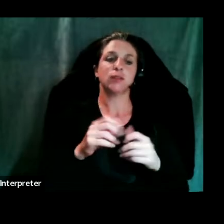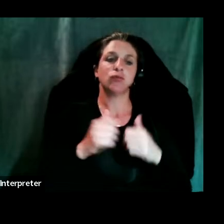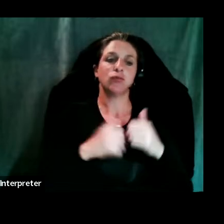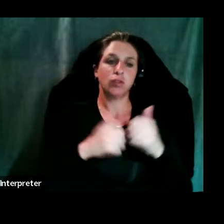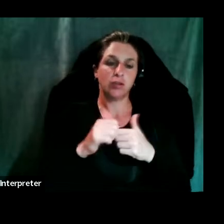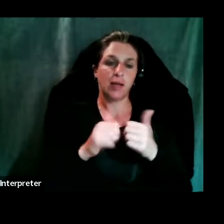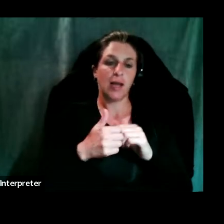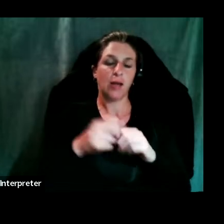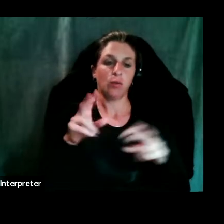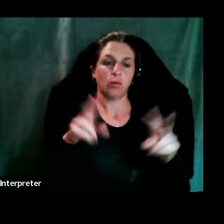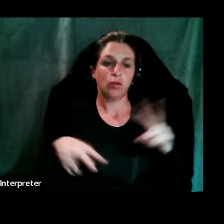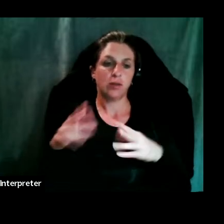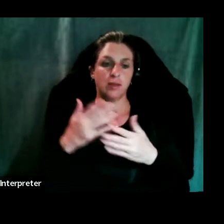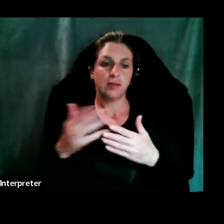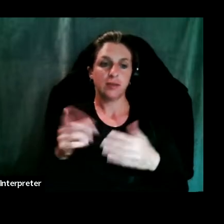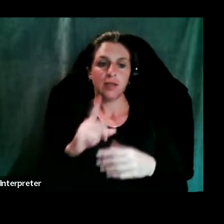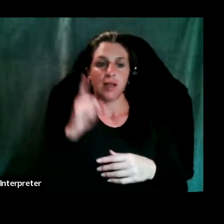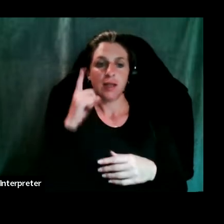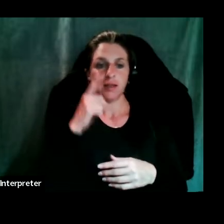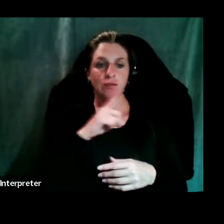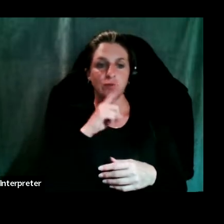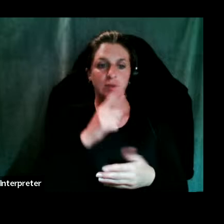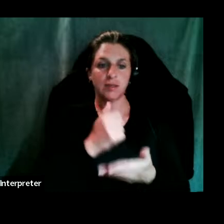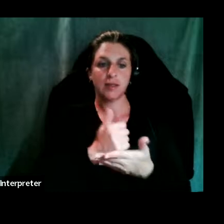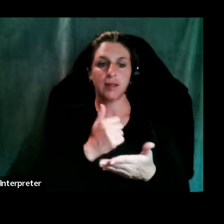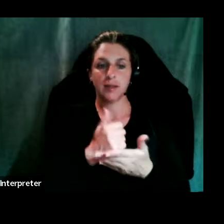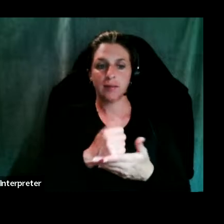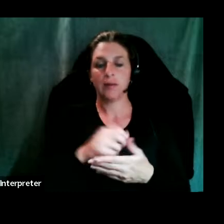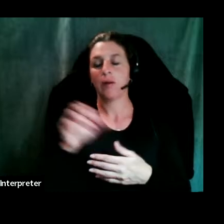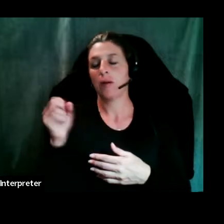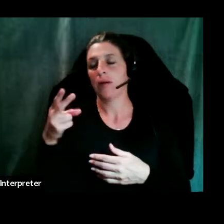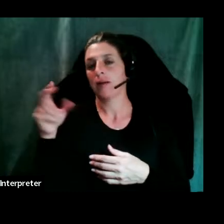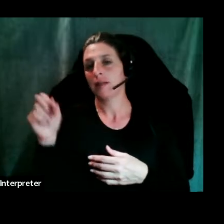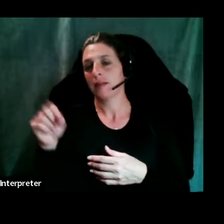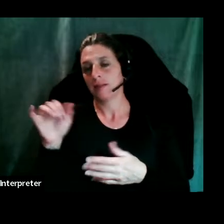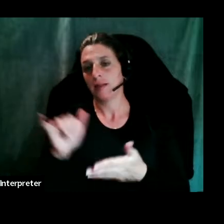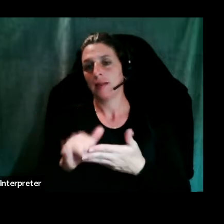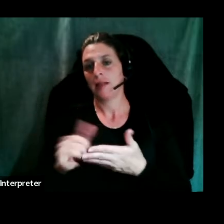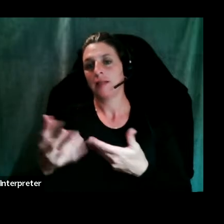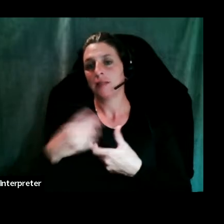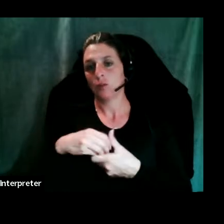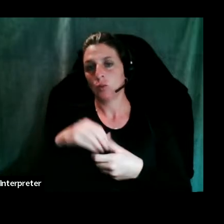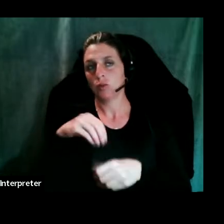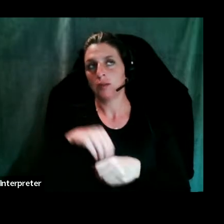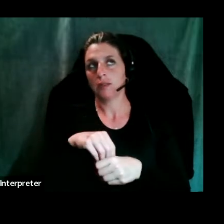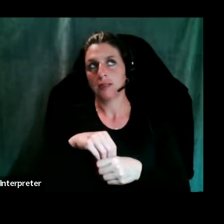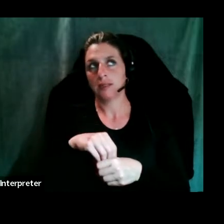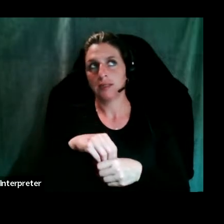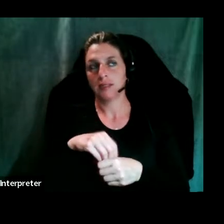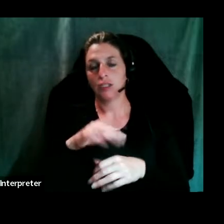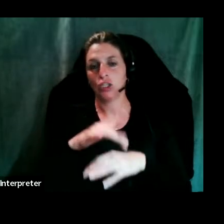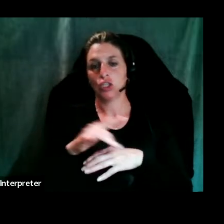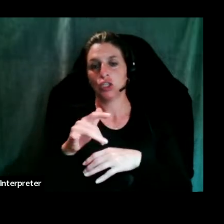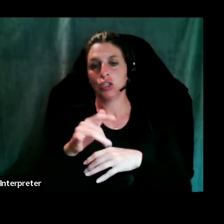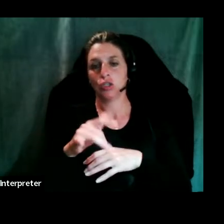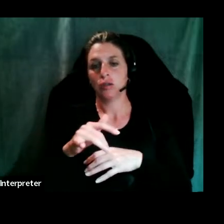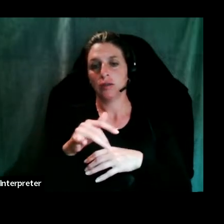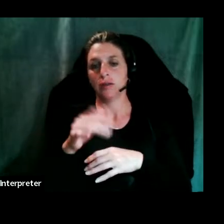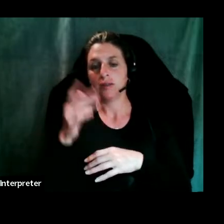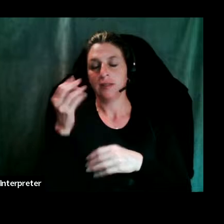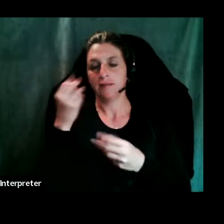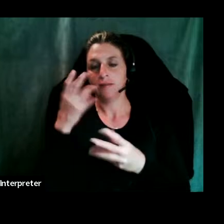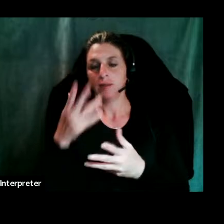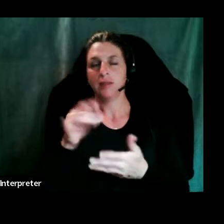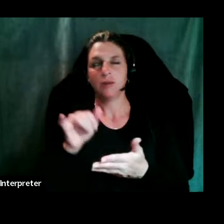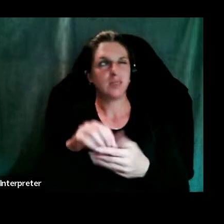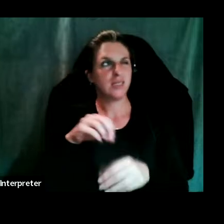at things, I think really helped. Oh, yeah, that was included, I think, in earlier information. I don't know if Like I a did. weekly.